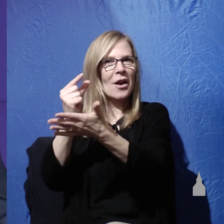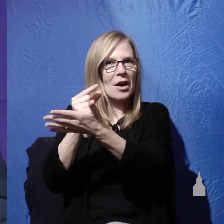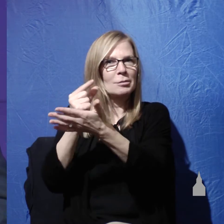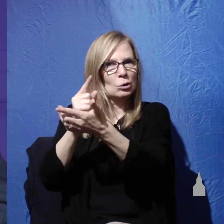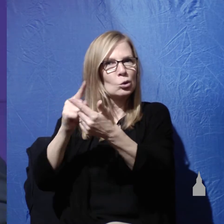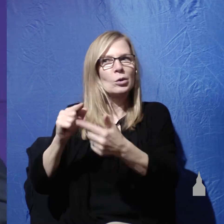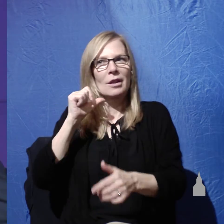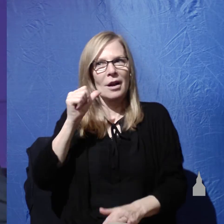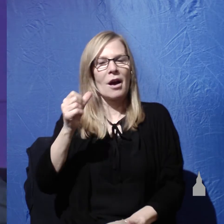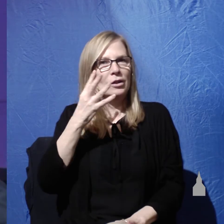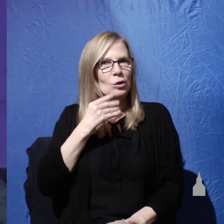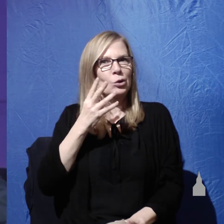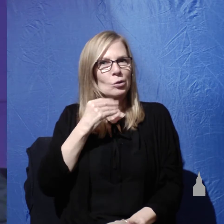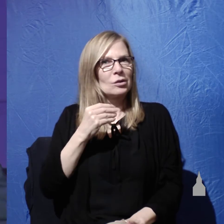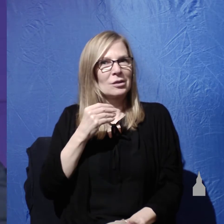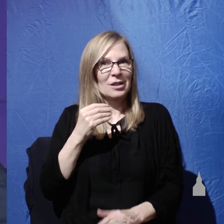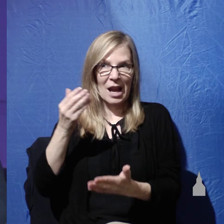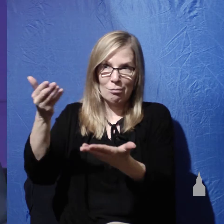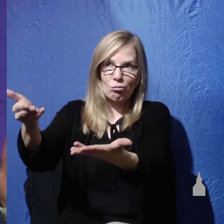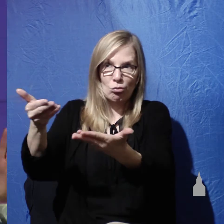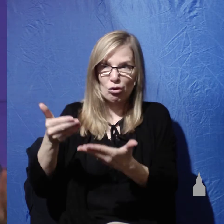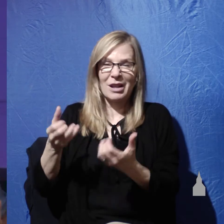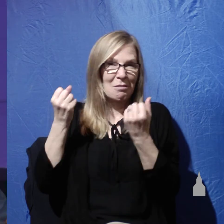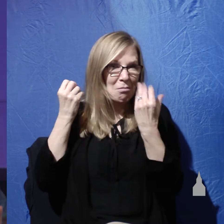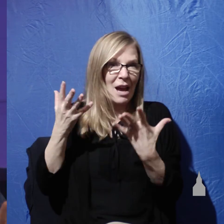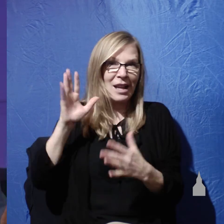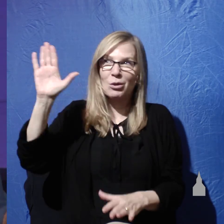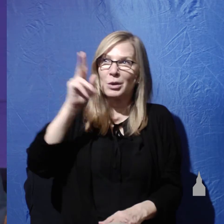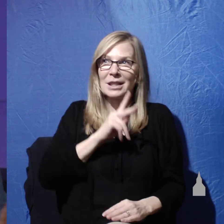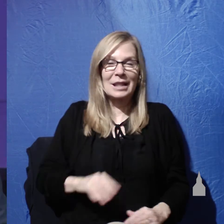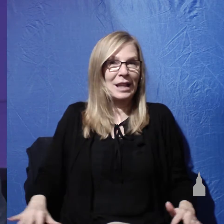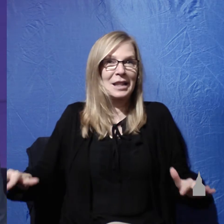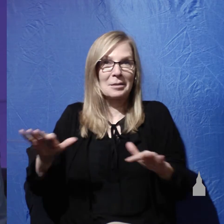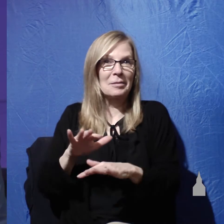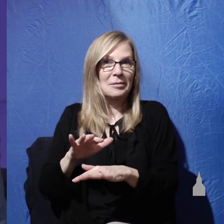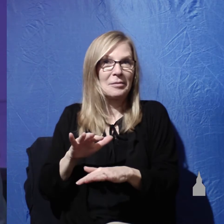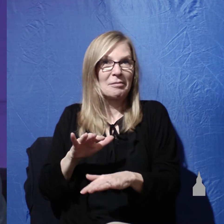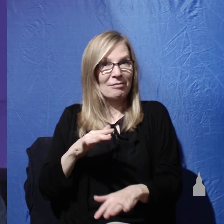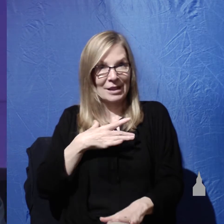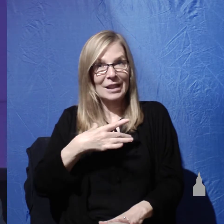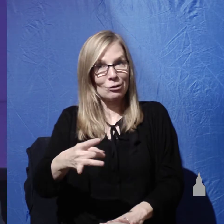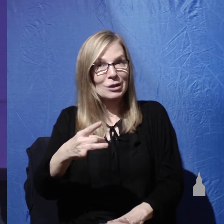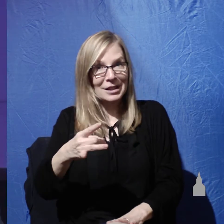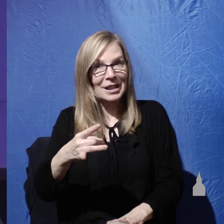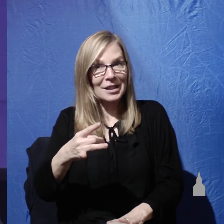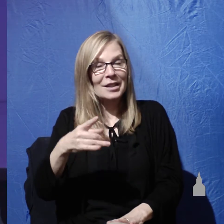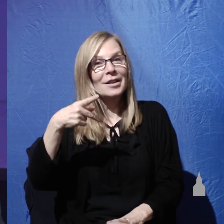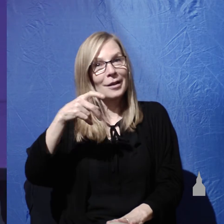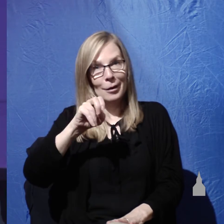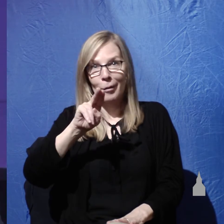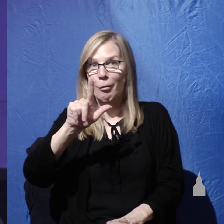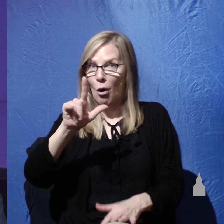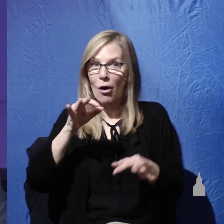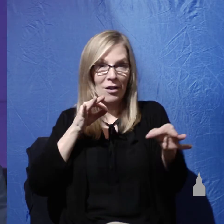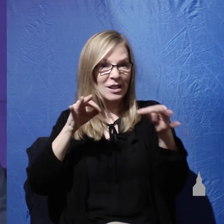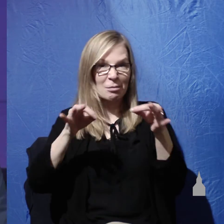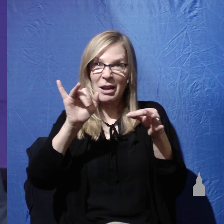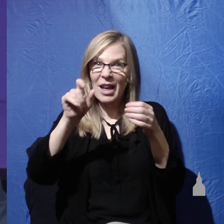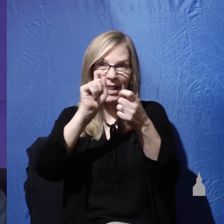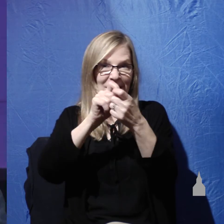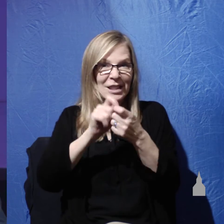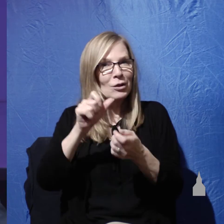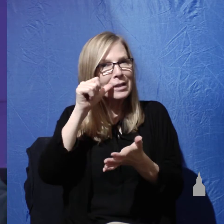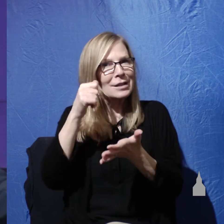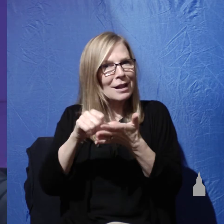and to bring many of them into his kingdom. Interestingly and ironically, Paul actually explained this in detail in